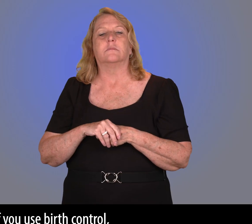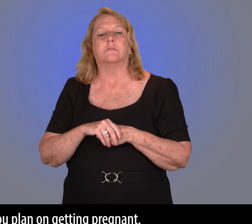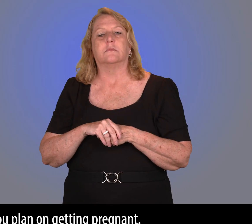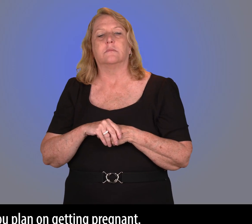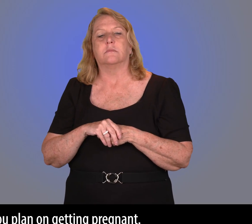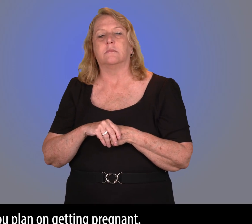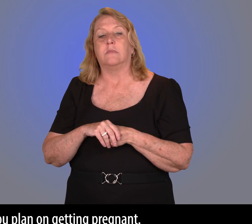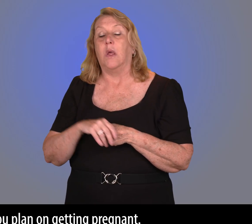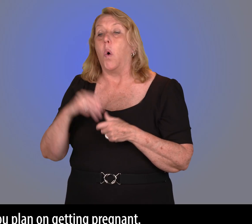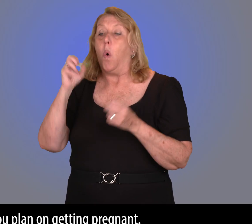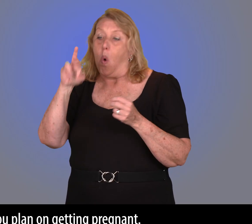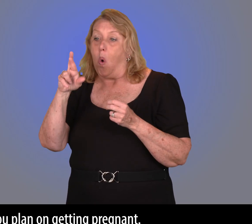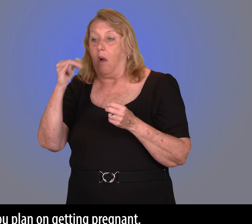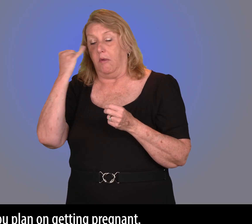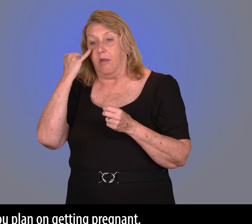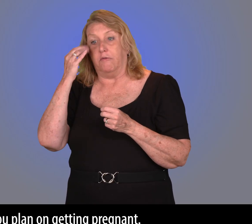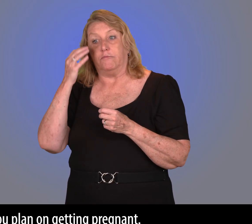and if you plan on getting pregnant.